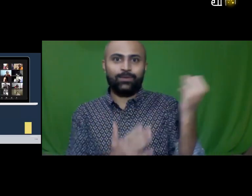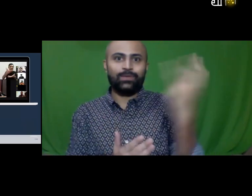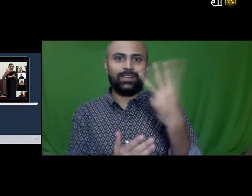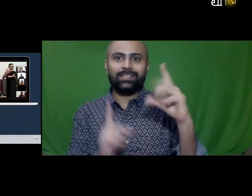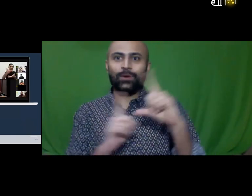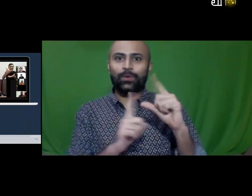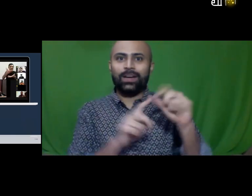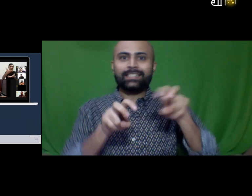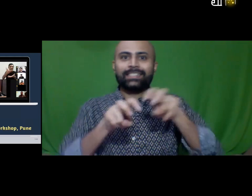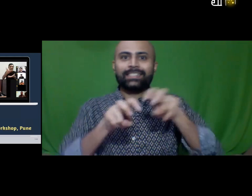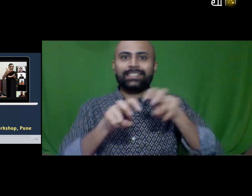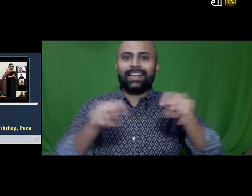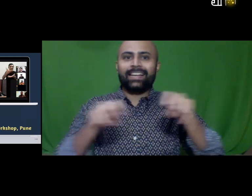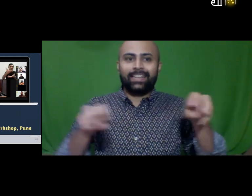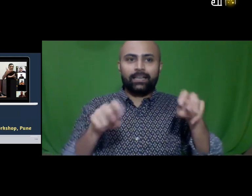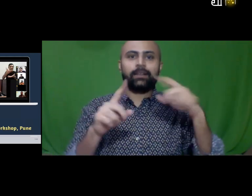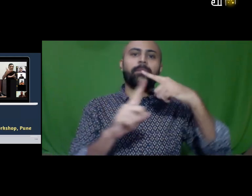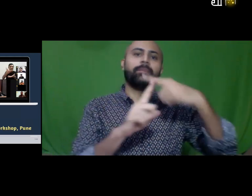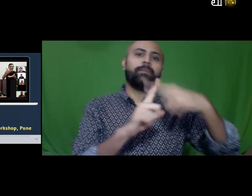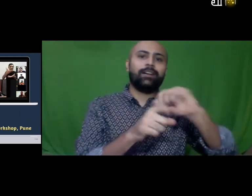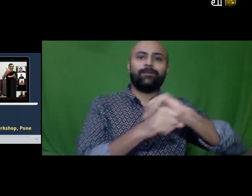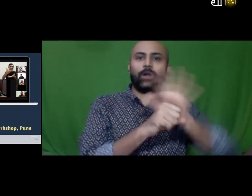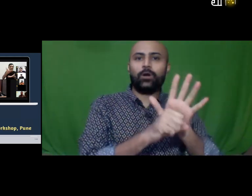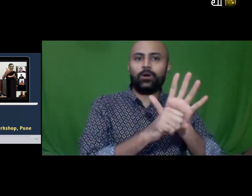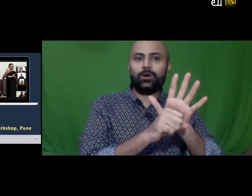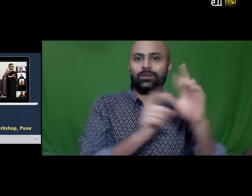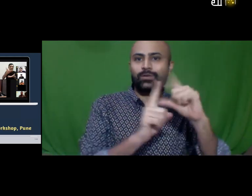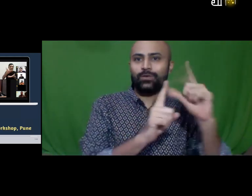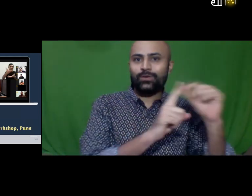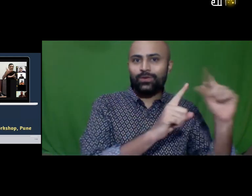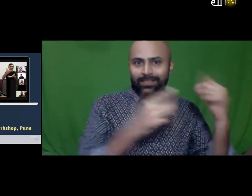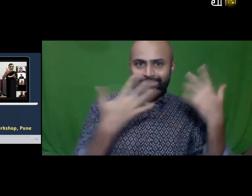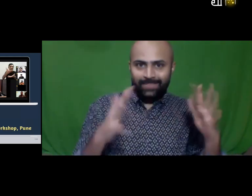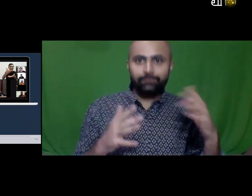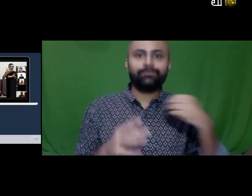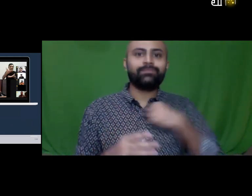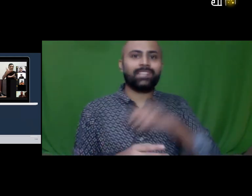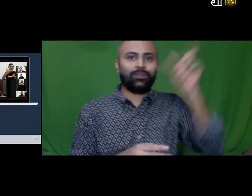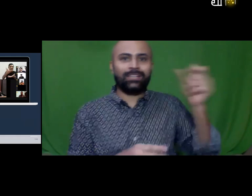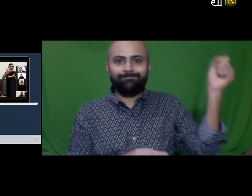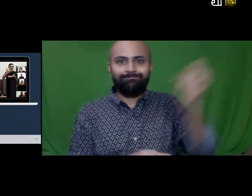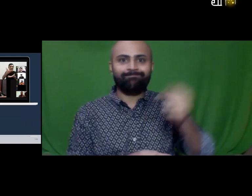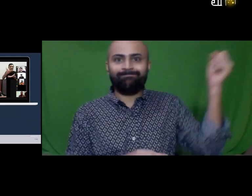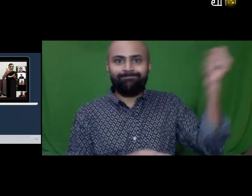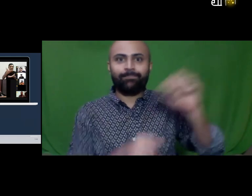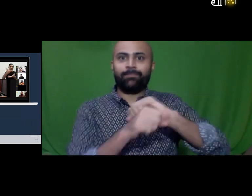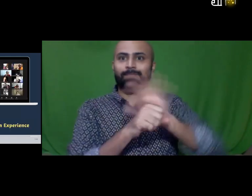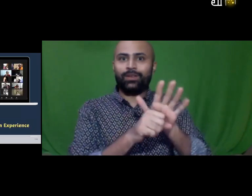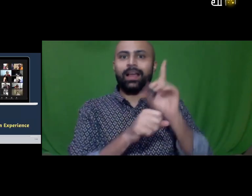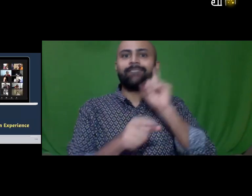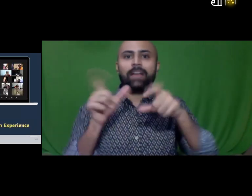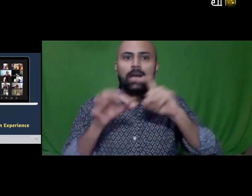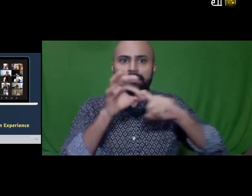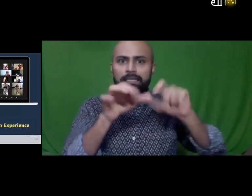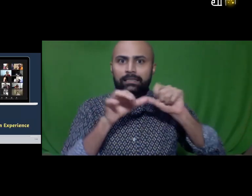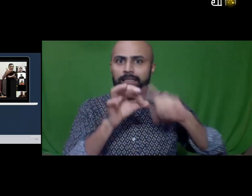right. So remember in the 3 months, what exactly we've done? There've been different COVID workshops and different panel discussions where